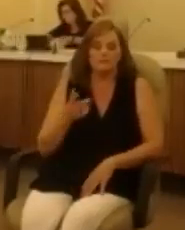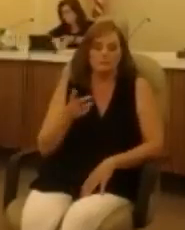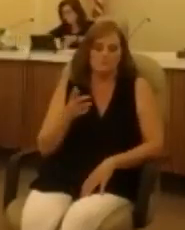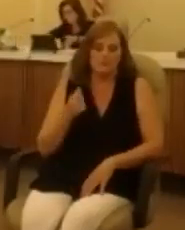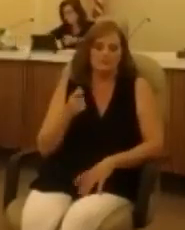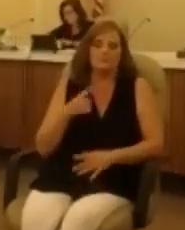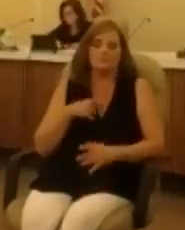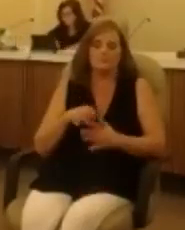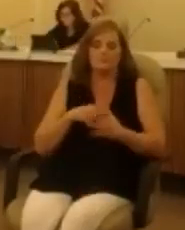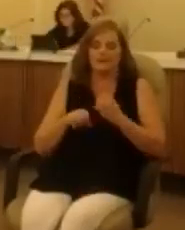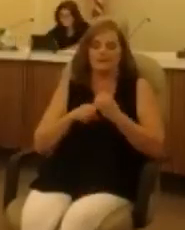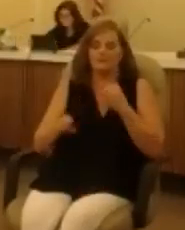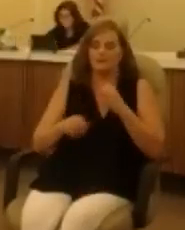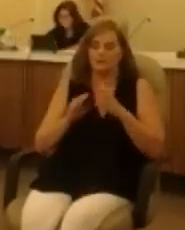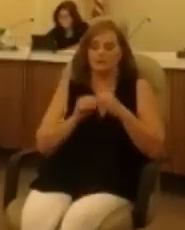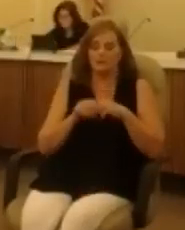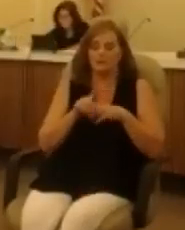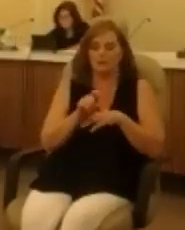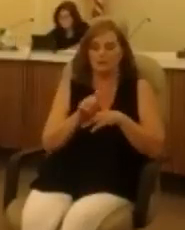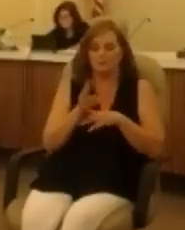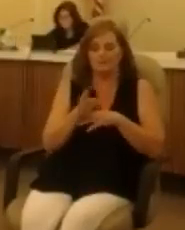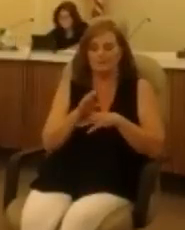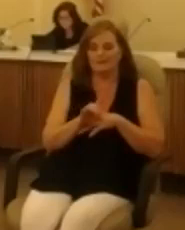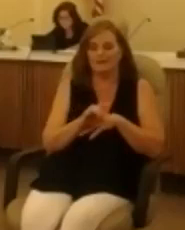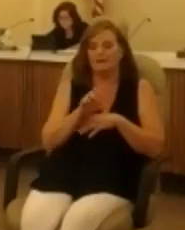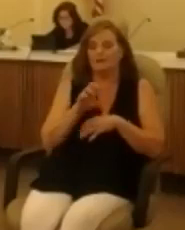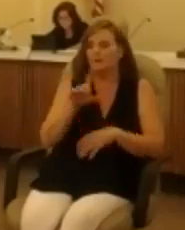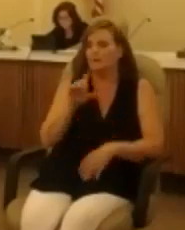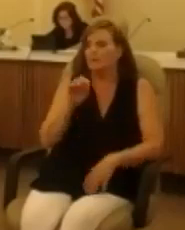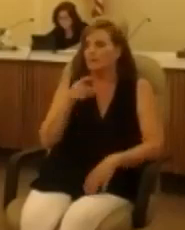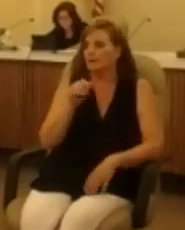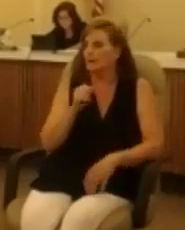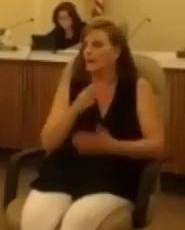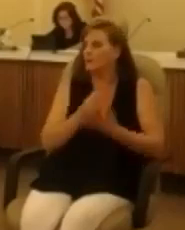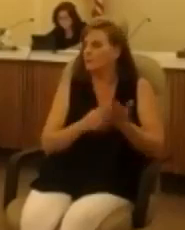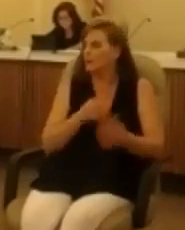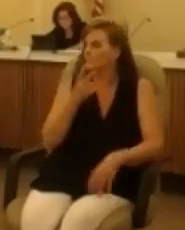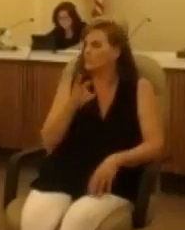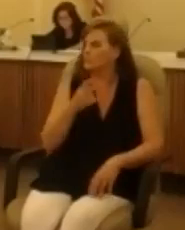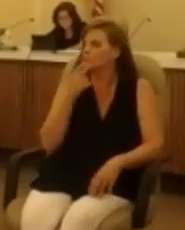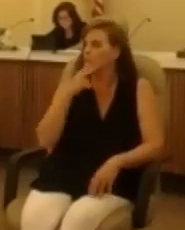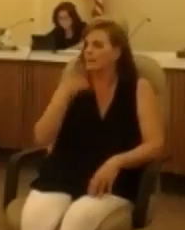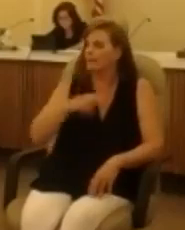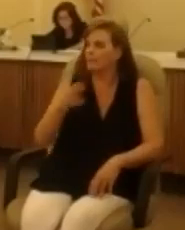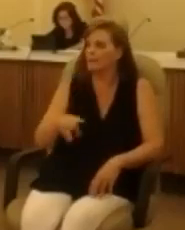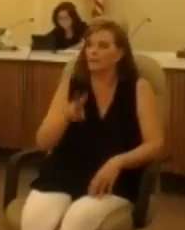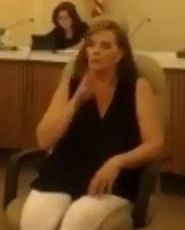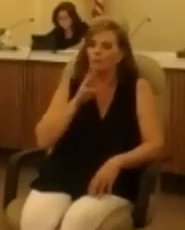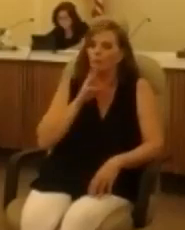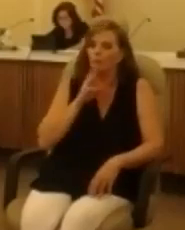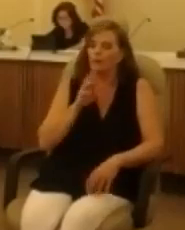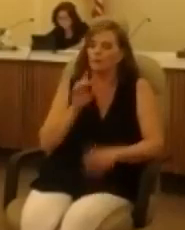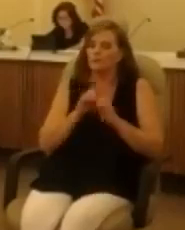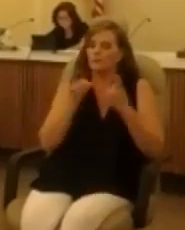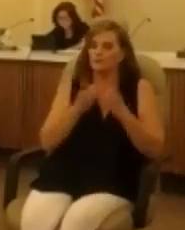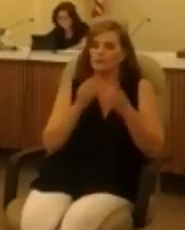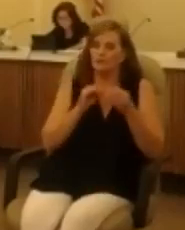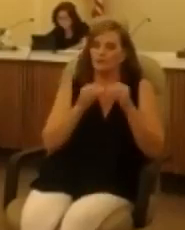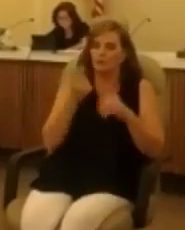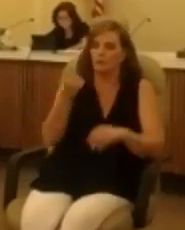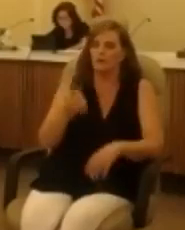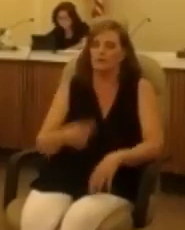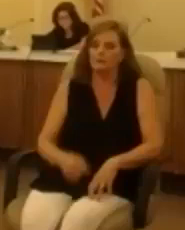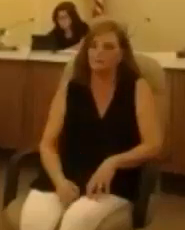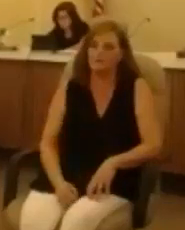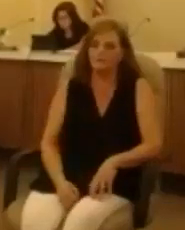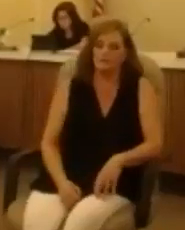extension number 169 Lehigh Park 2 to Henrietta Water District number 1.